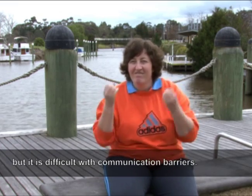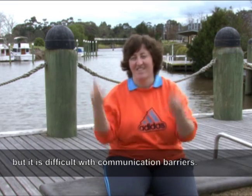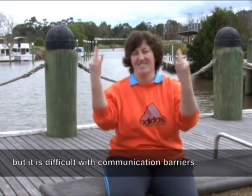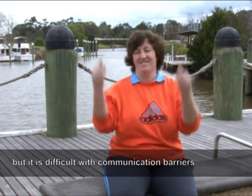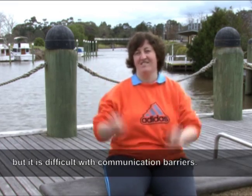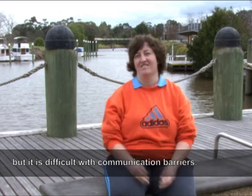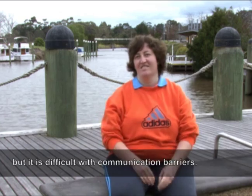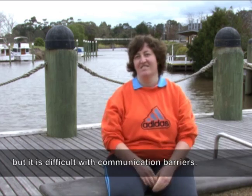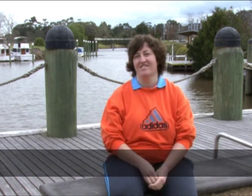barriers.